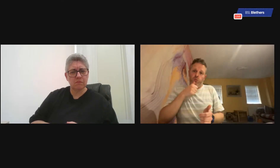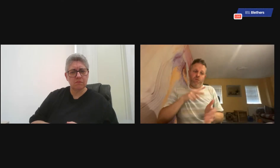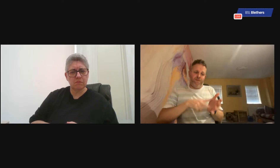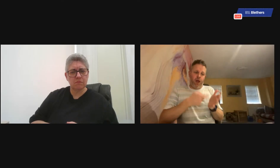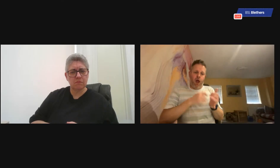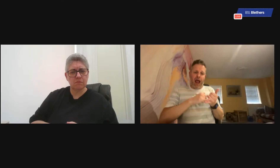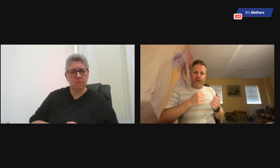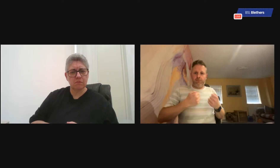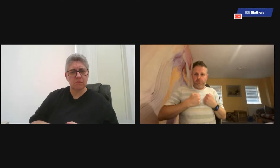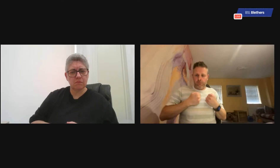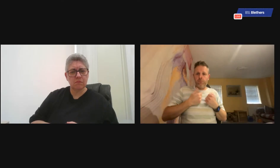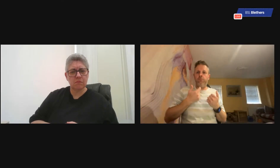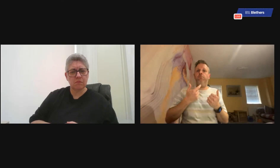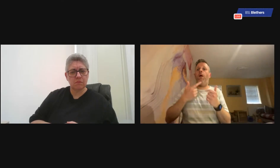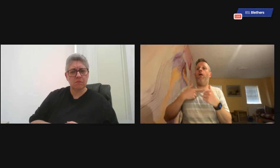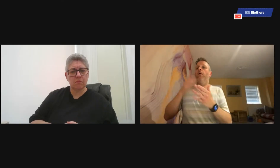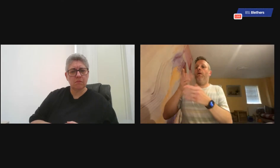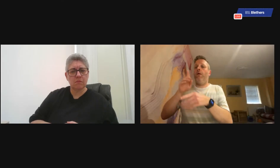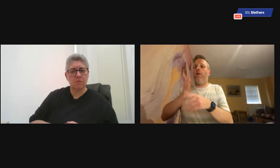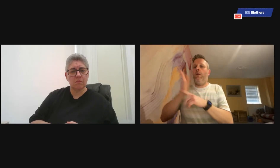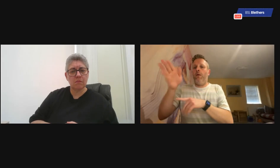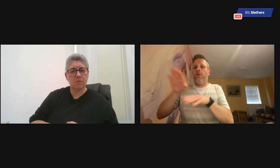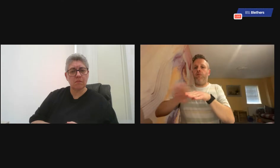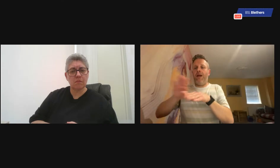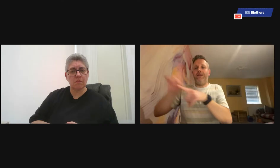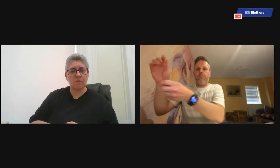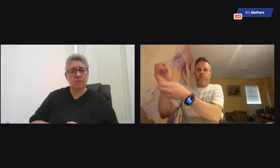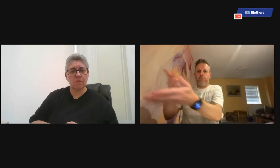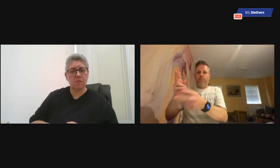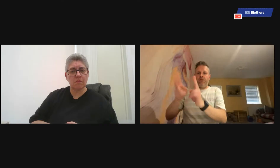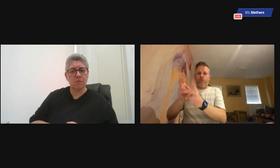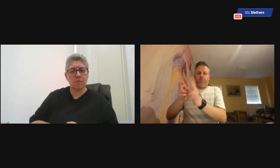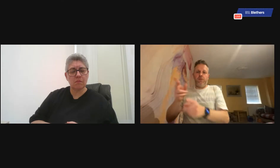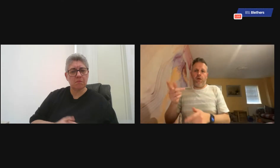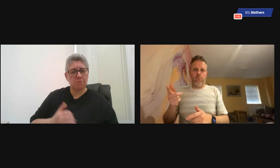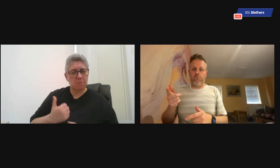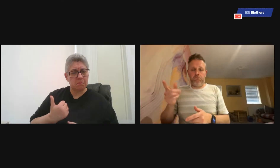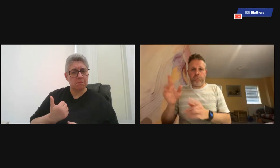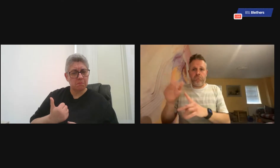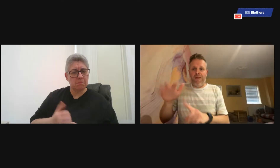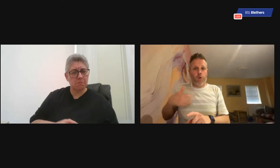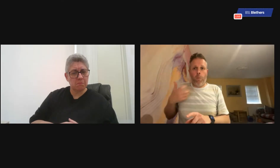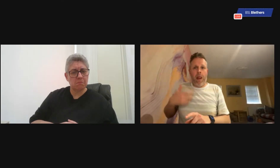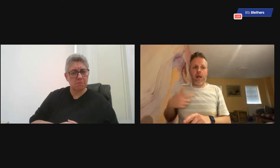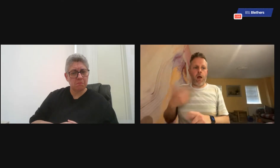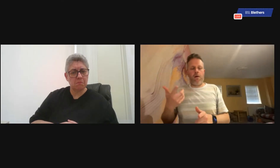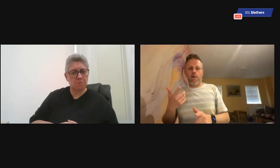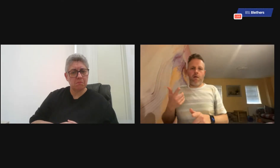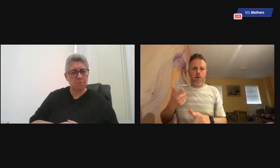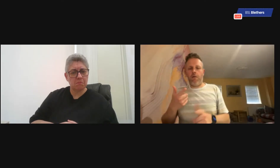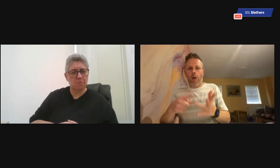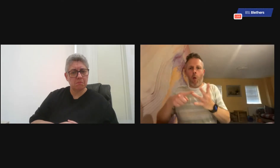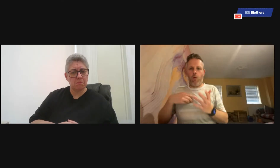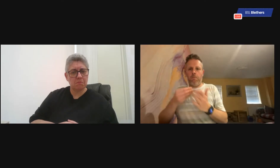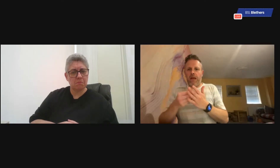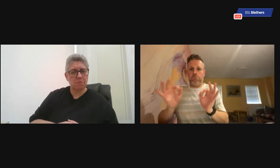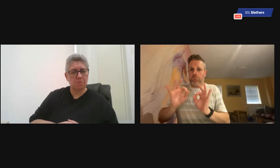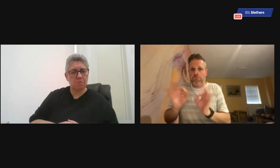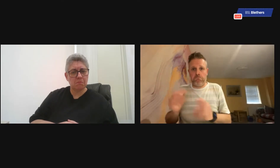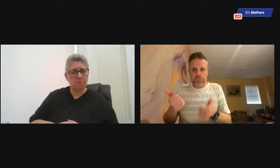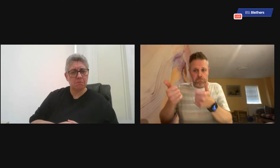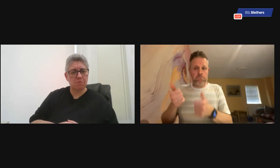having an interpreter, they'll pay for interpreter costs. As I said before, I've used VRS, but I have had the provision